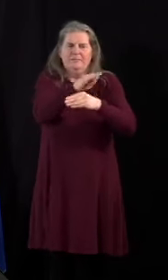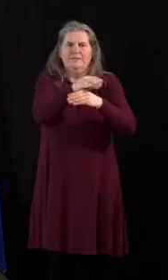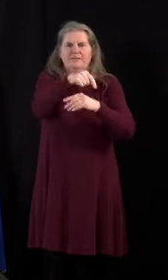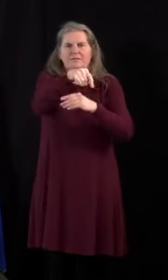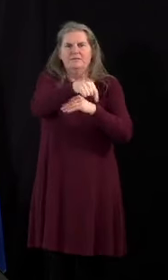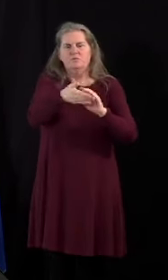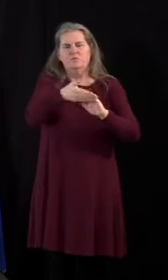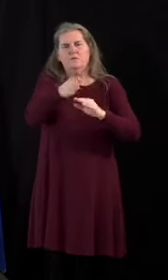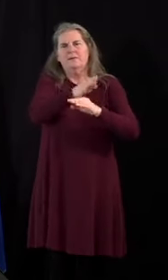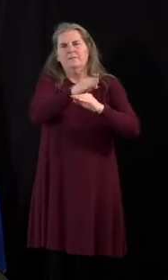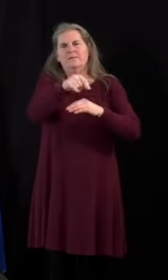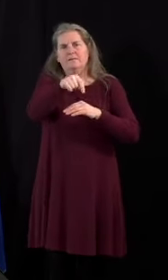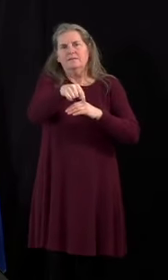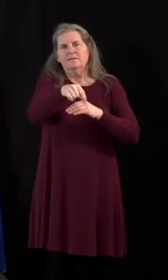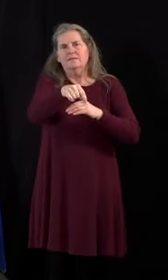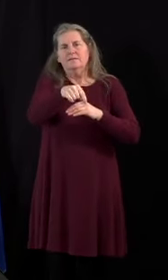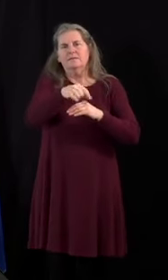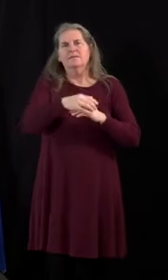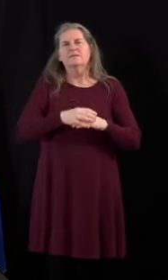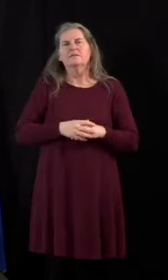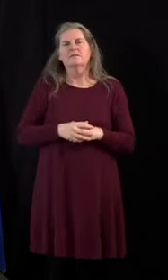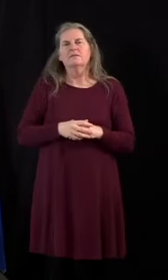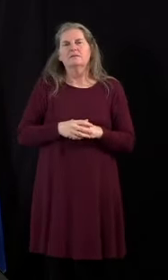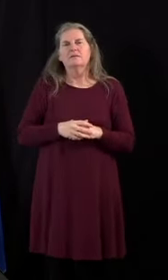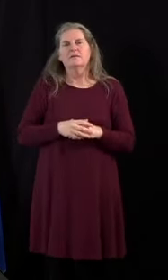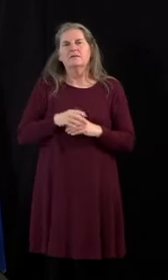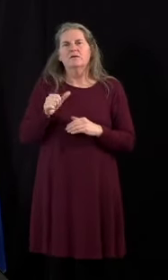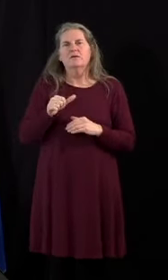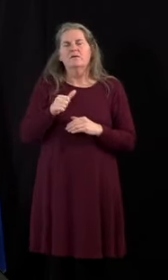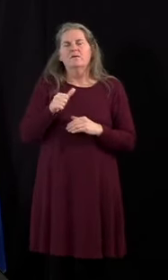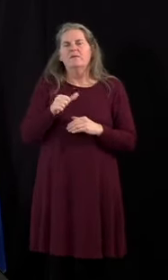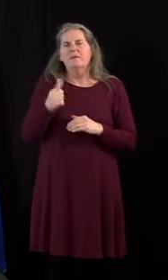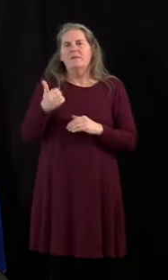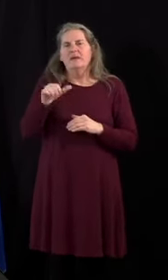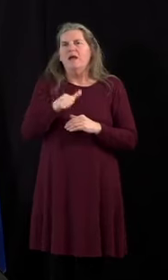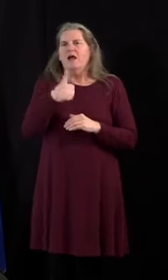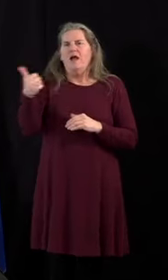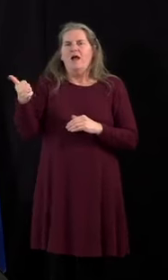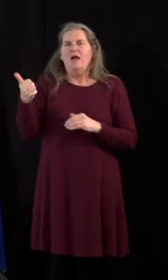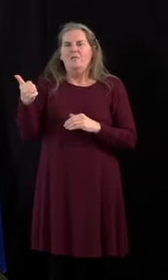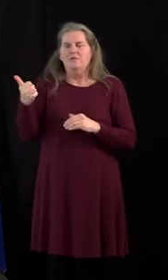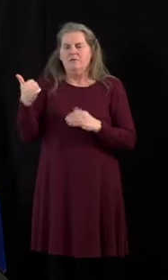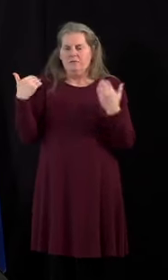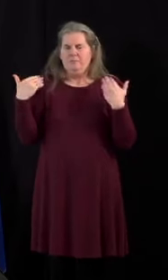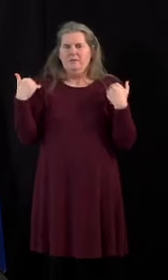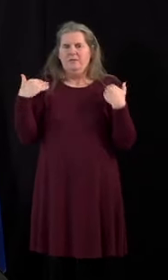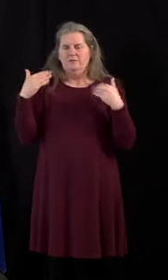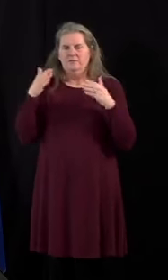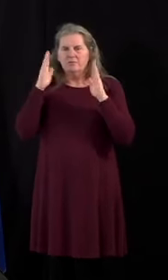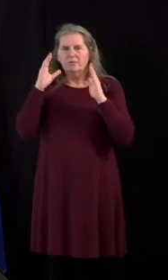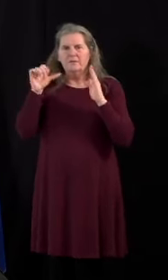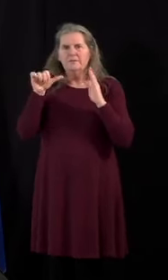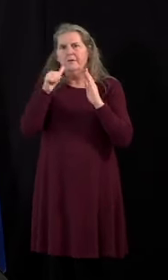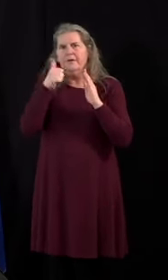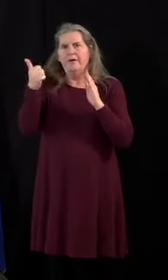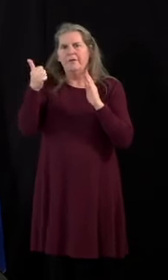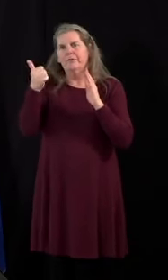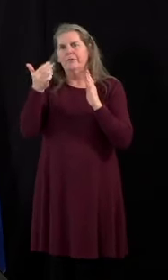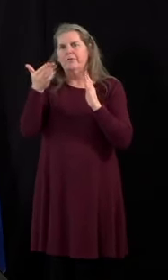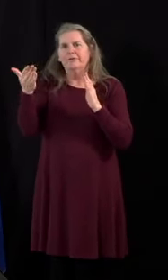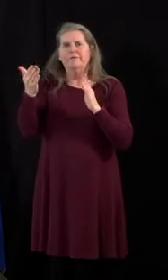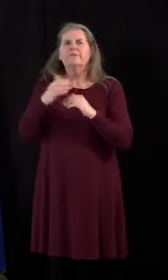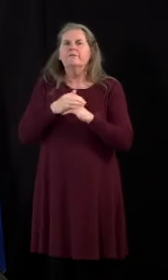sector. So I leave it to my other colleagues to bring information forward on what